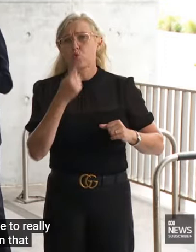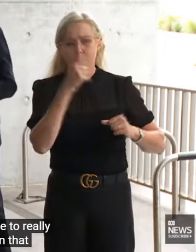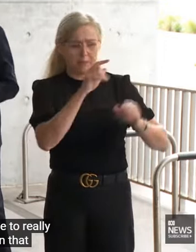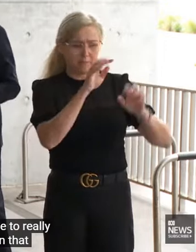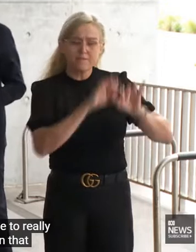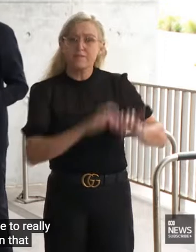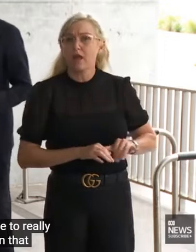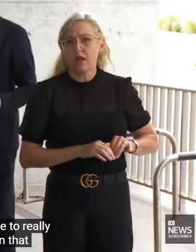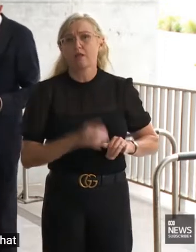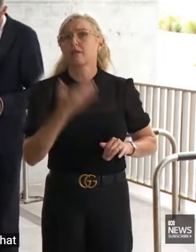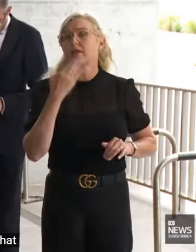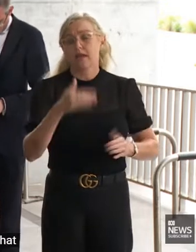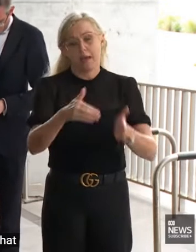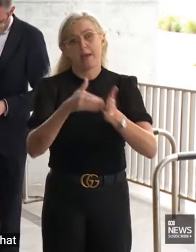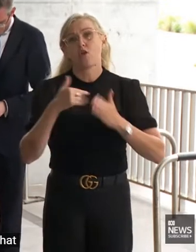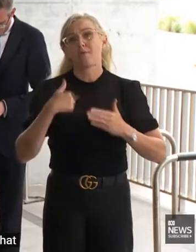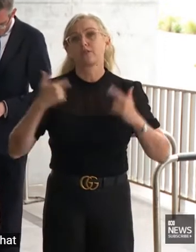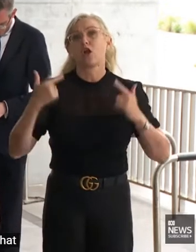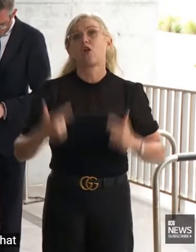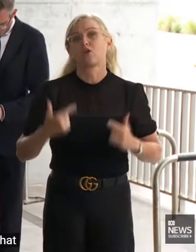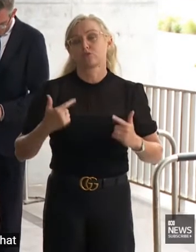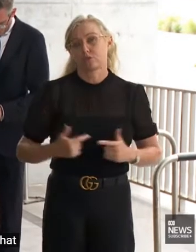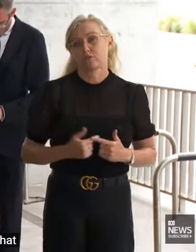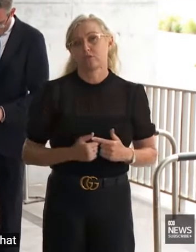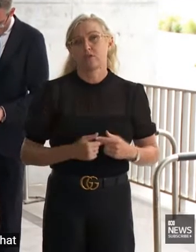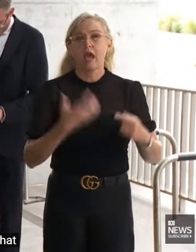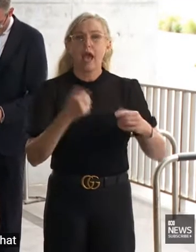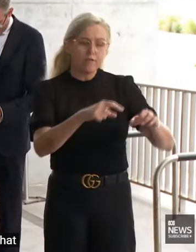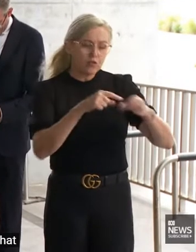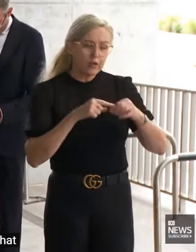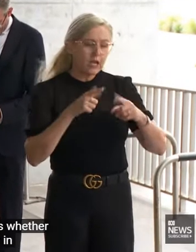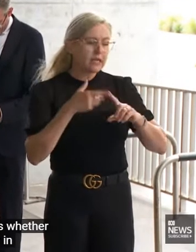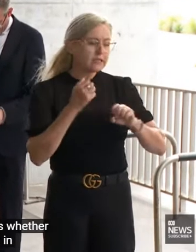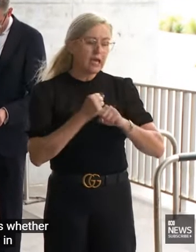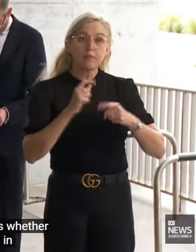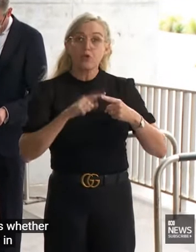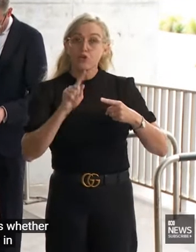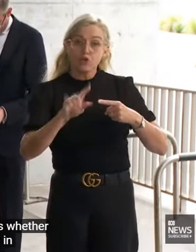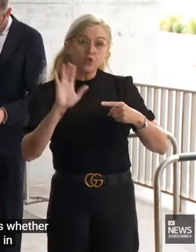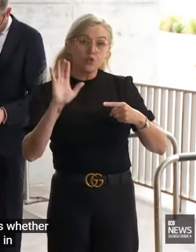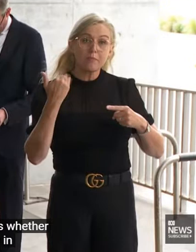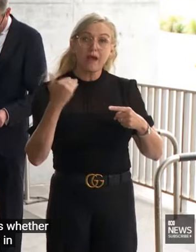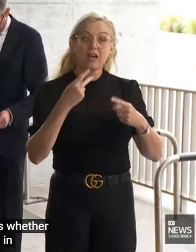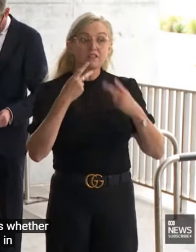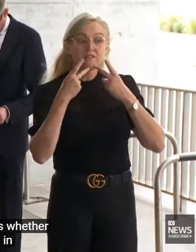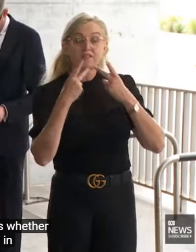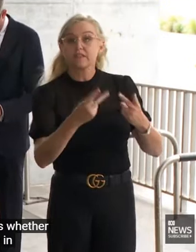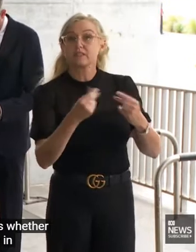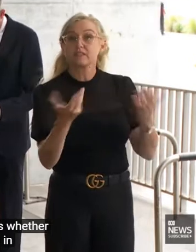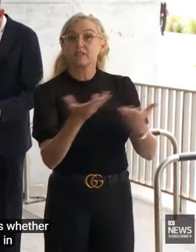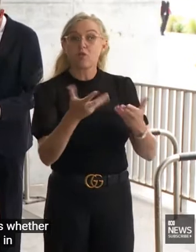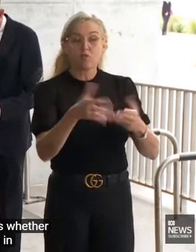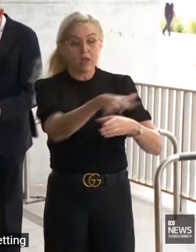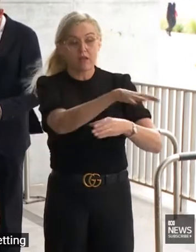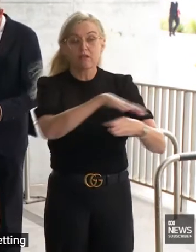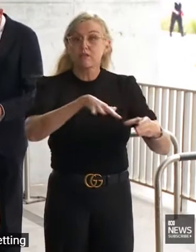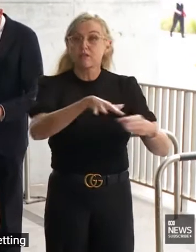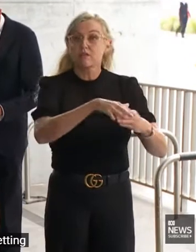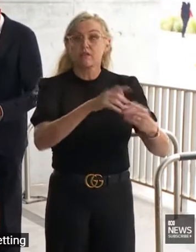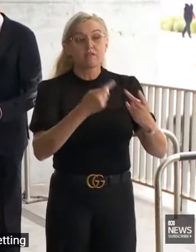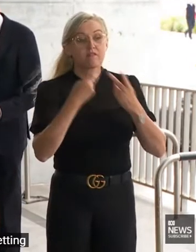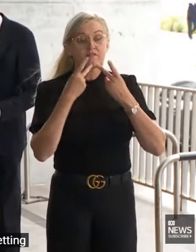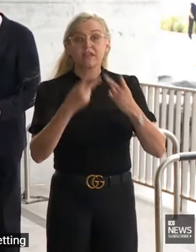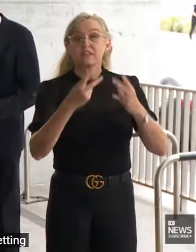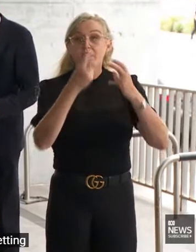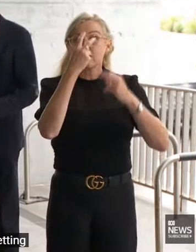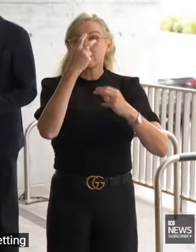questionnaire? That questionnaire asks us whether you have been in a high-risk setting, whether you've been in an aged